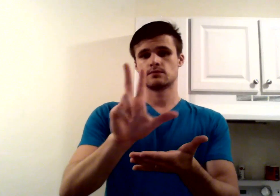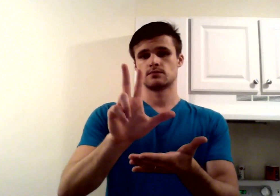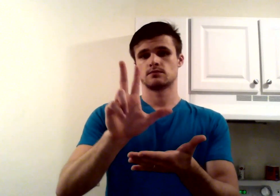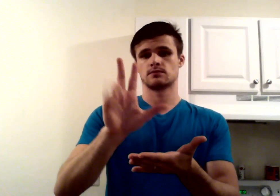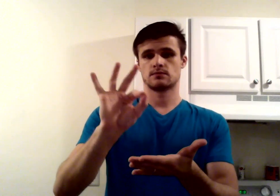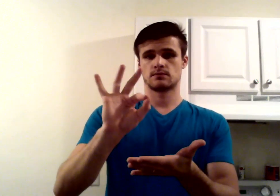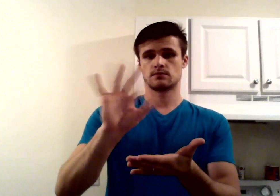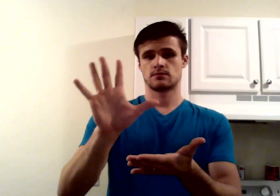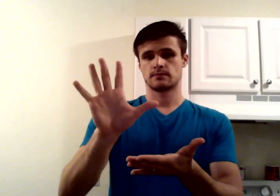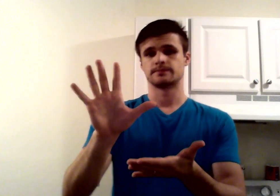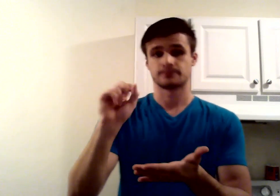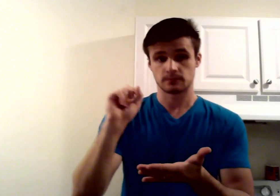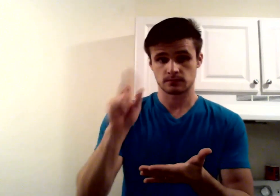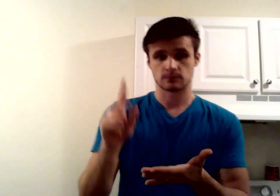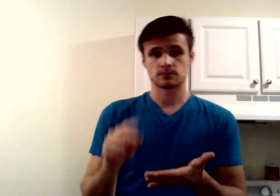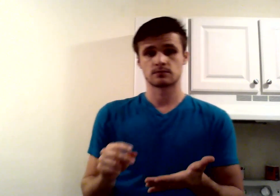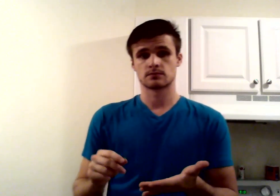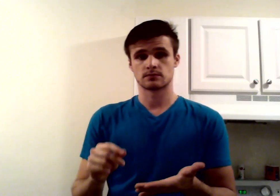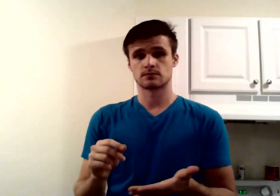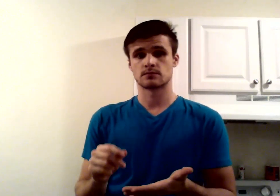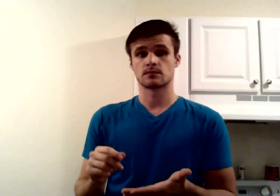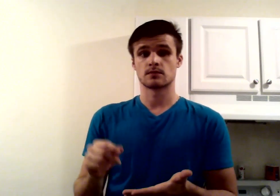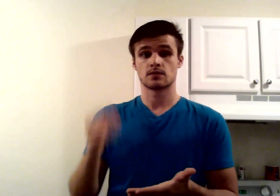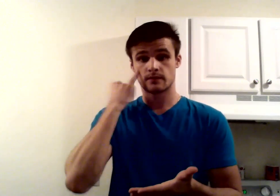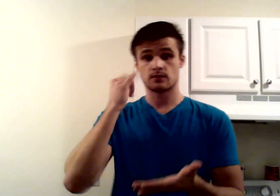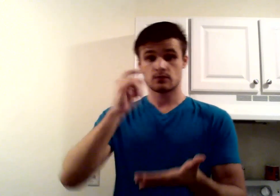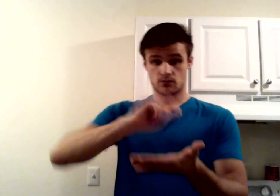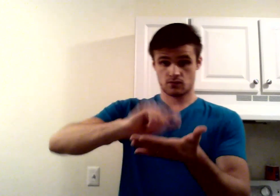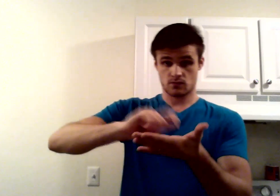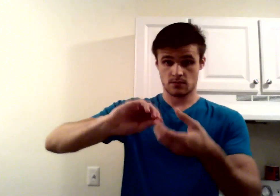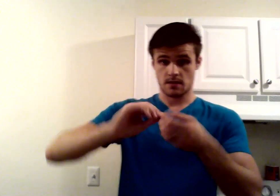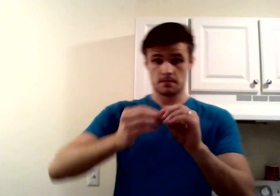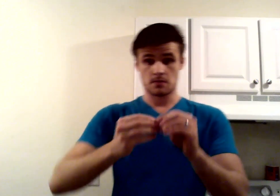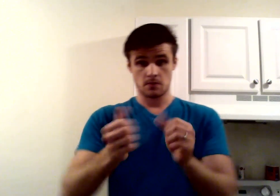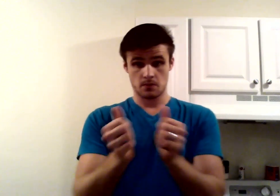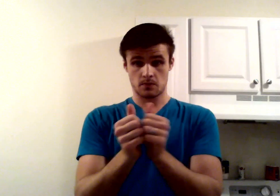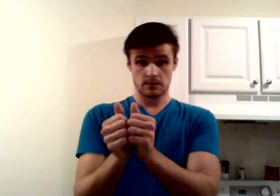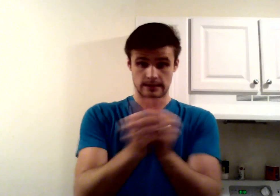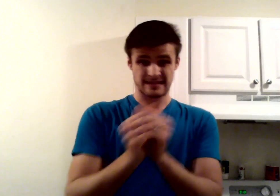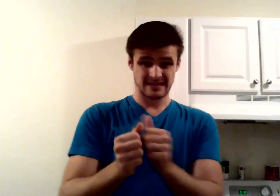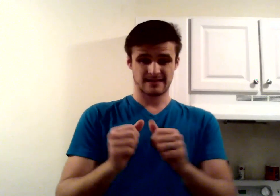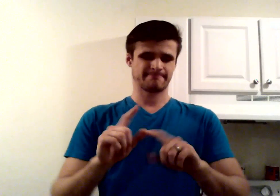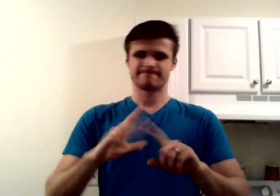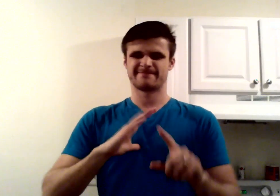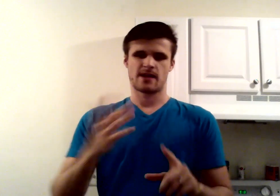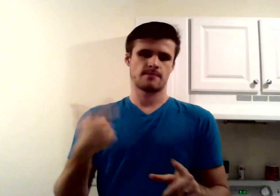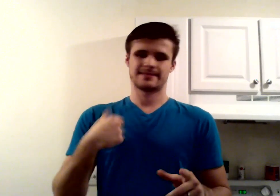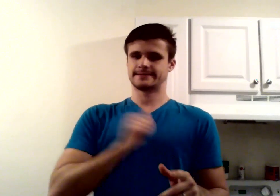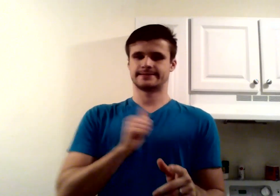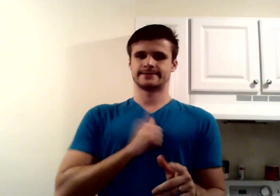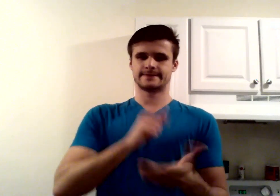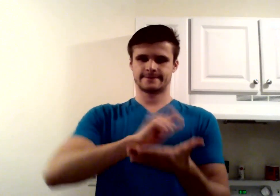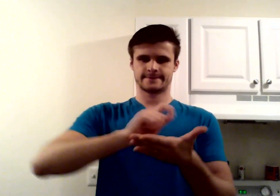7, 3, 9, 5. Okay? 7, 3, 9, 5. If you would write the numbers with me together, it would be much better, but it works without it too. So, we wrote the number again, and I write the number